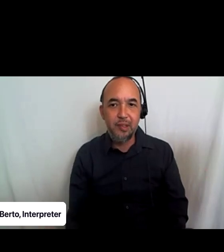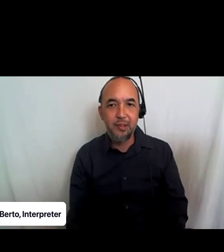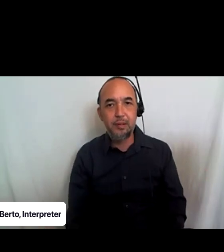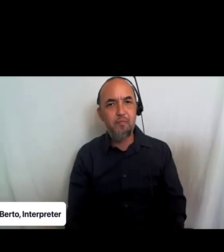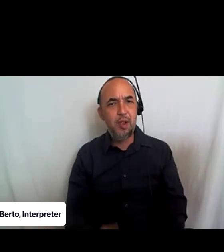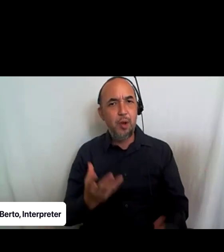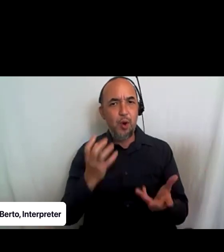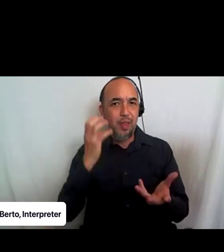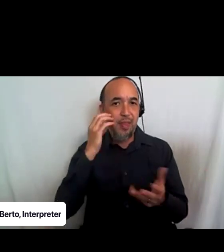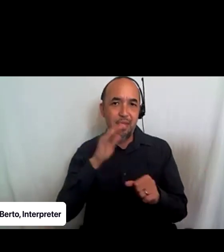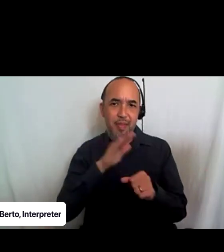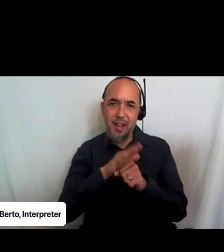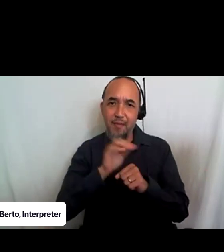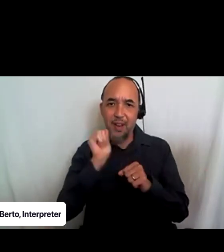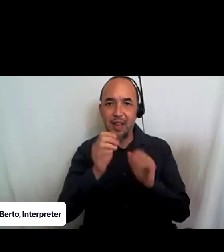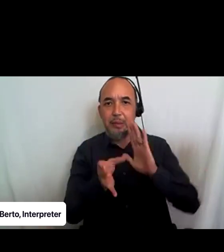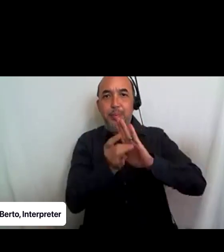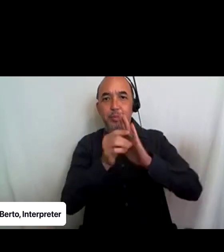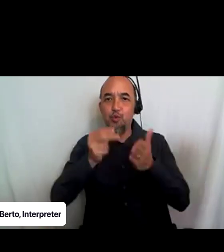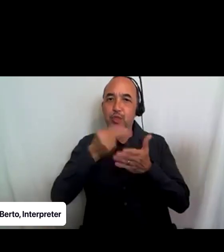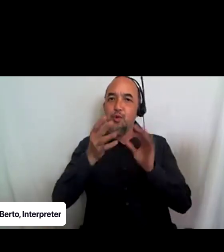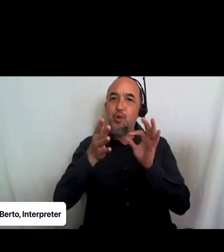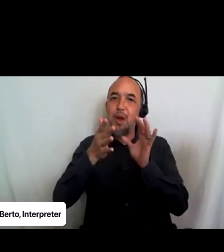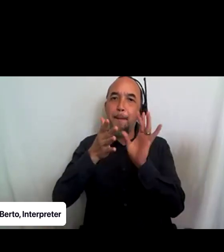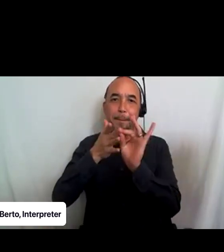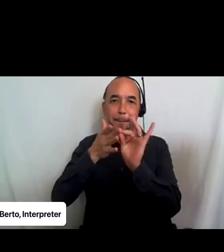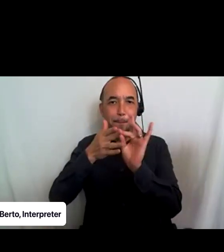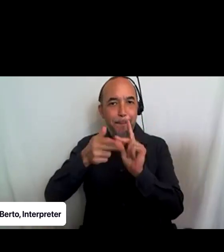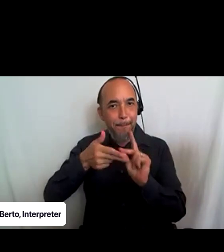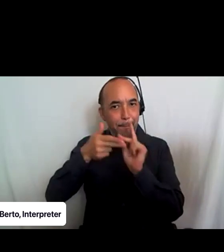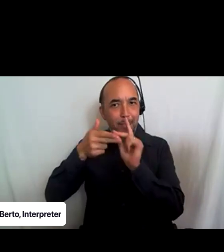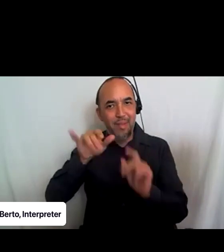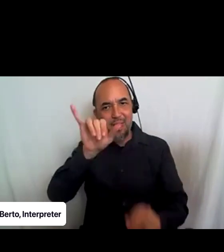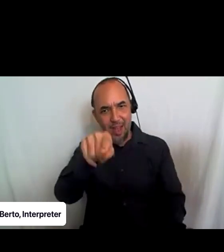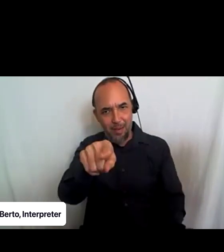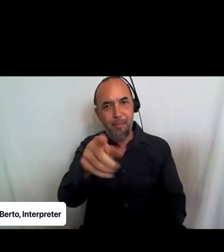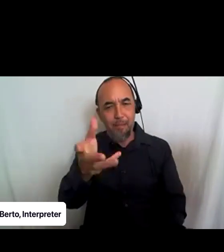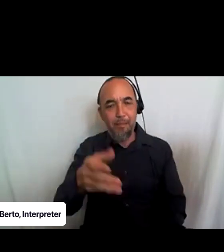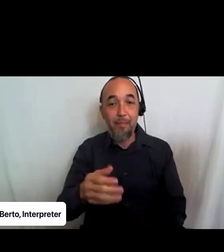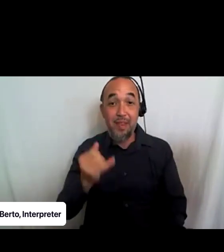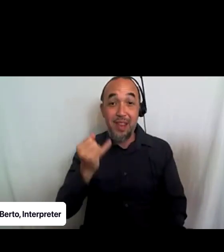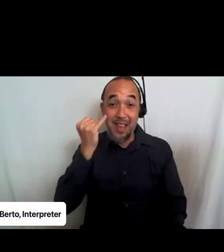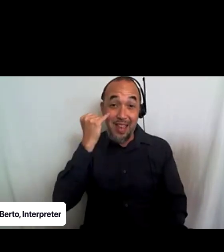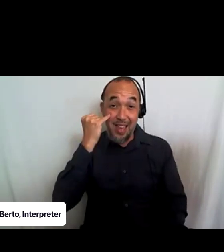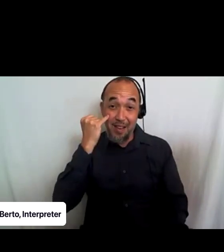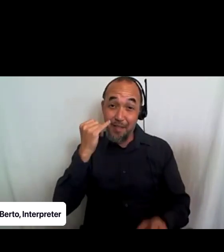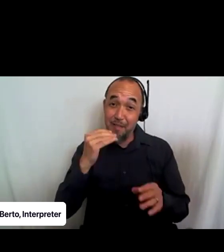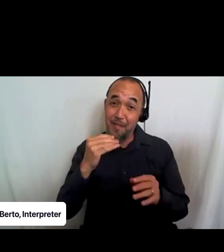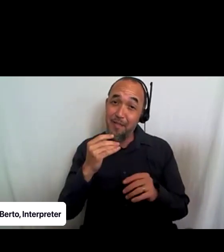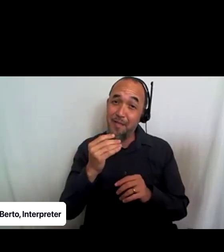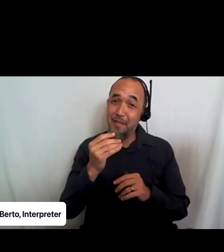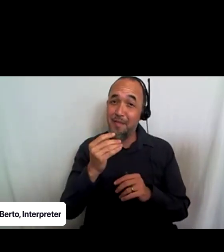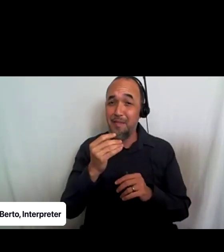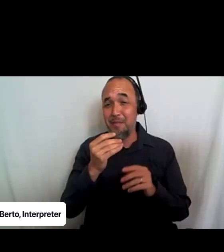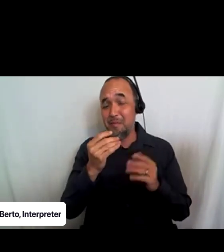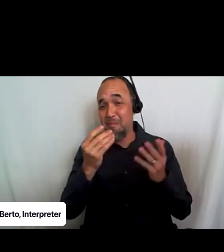that it stays like sticks to the spoon. All right, that's the texture you want. If it's lighter than this, you can add just a little bit of